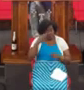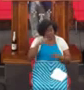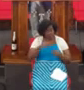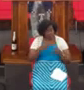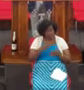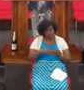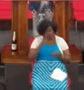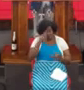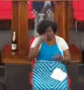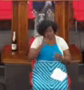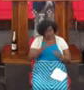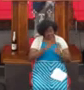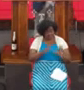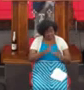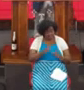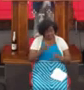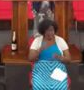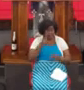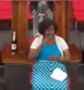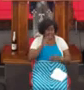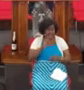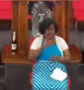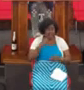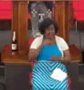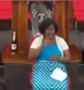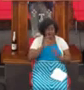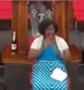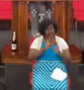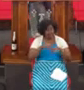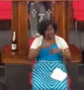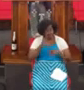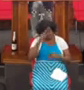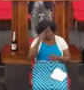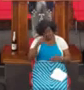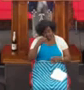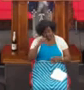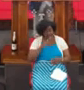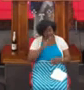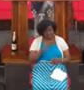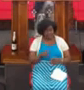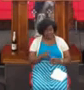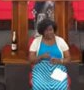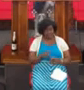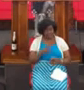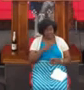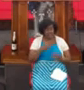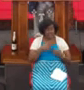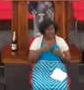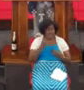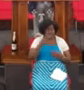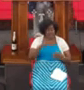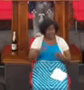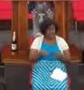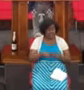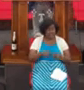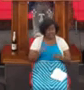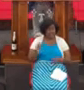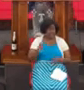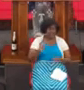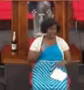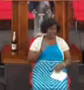We can't worry about who they are, how intelligent they may think they are. We've got to see them as eternal